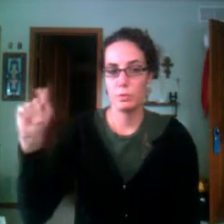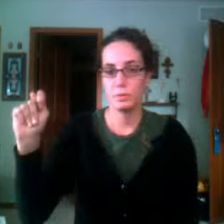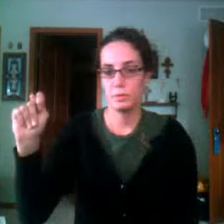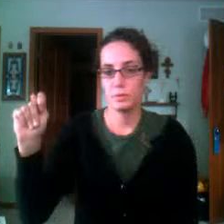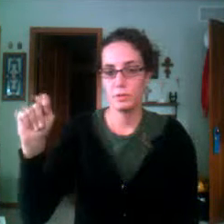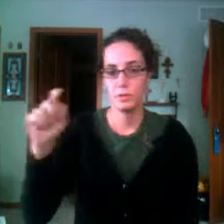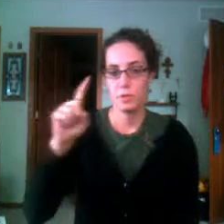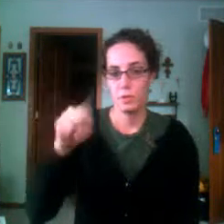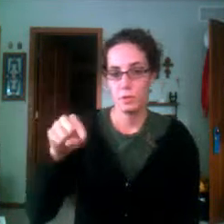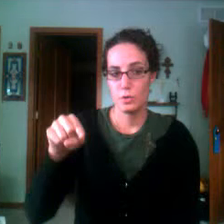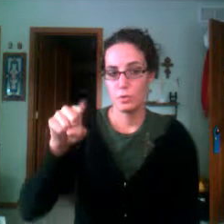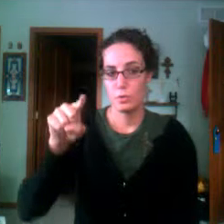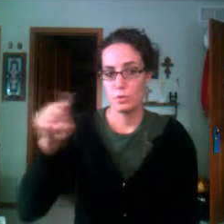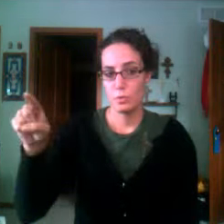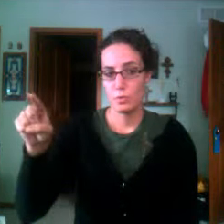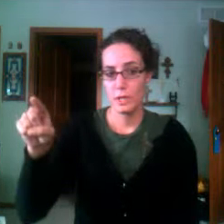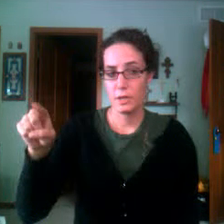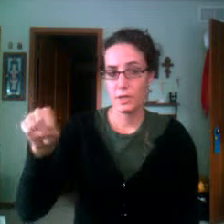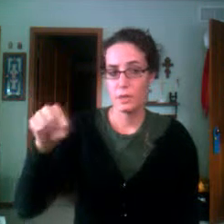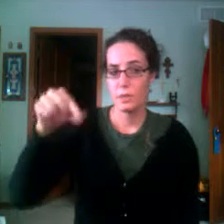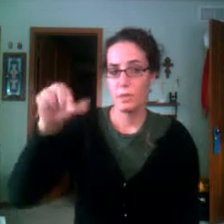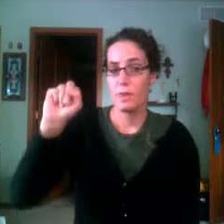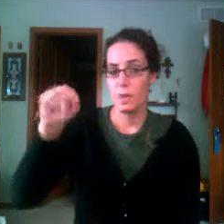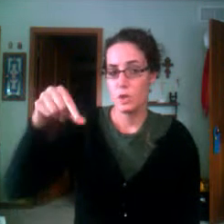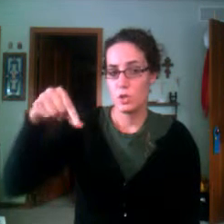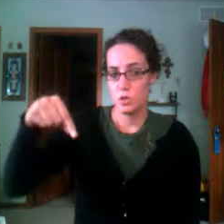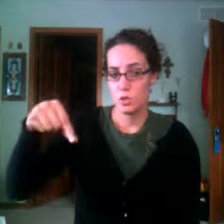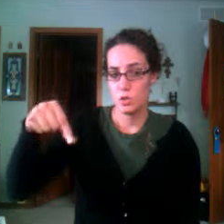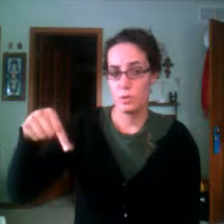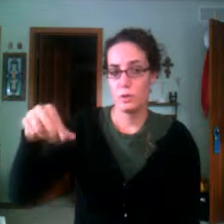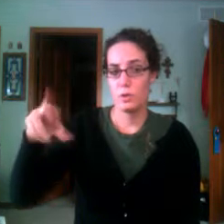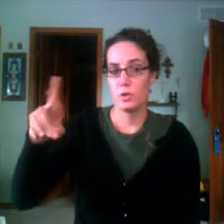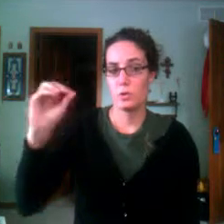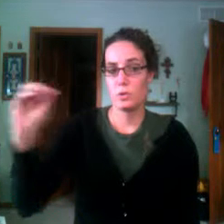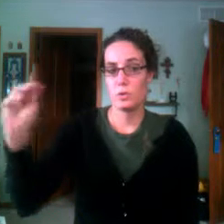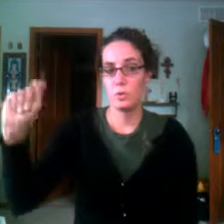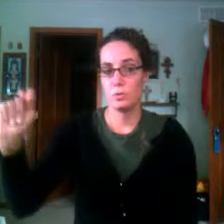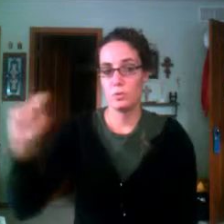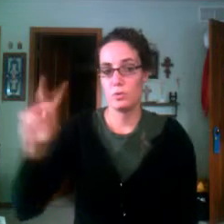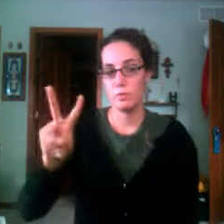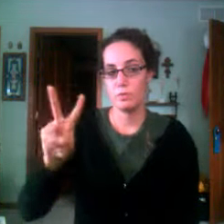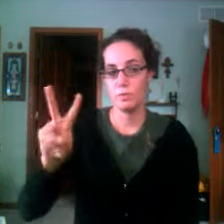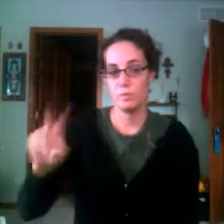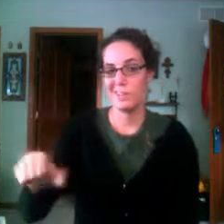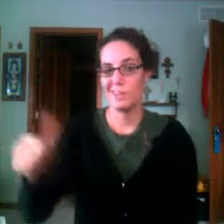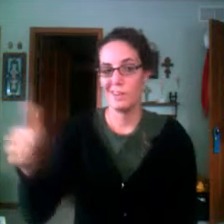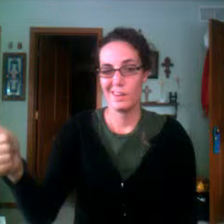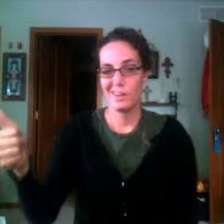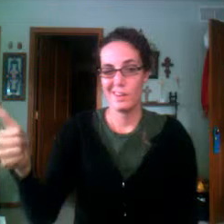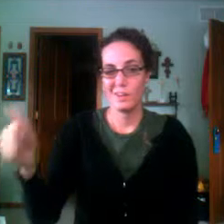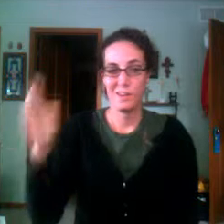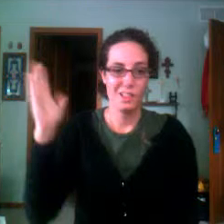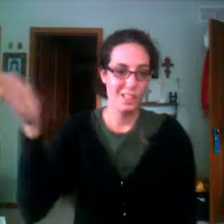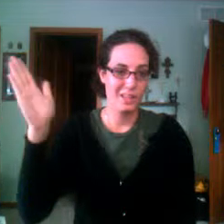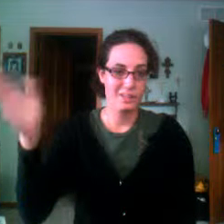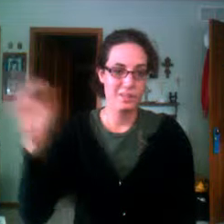Again, if you have not seen this type of notation, this number, I will cover that in another lecture. Okay? So, if you have,